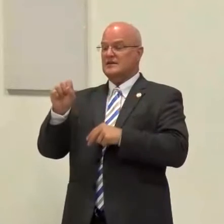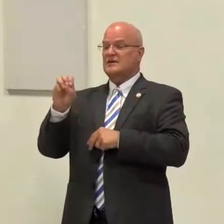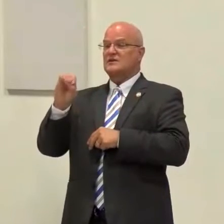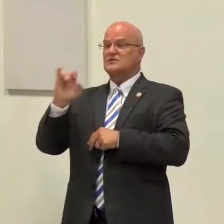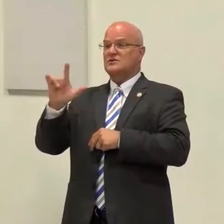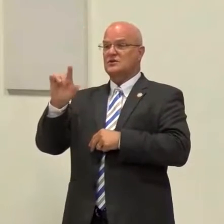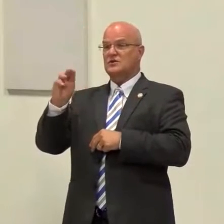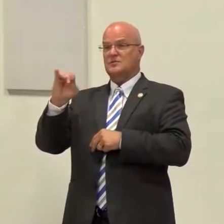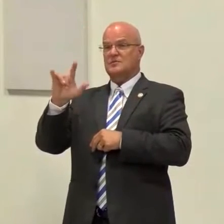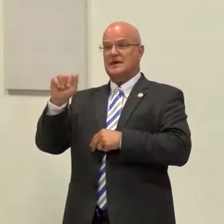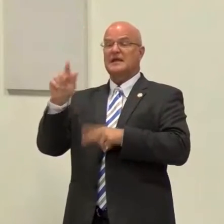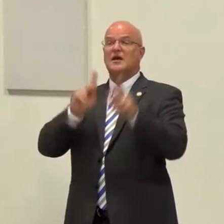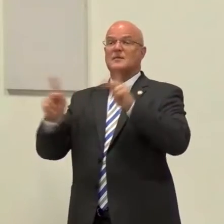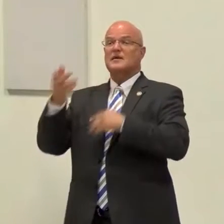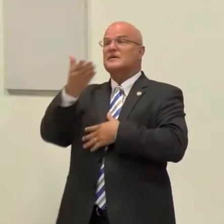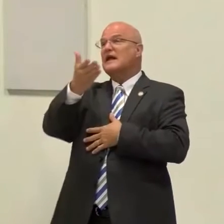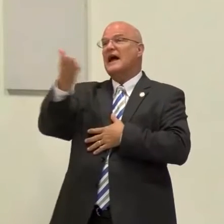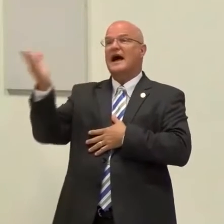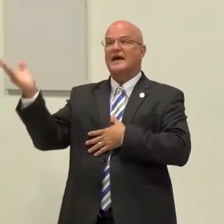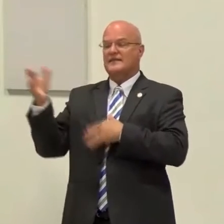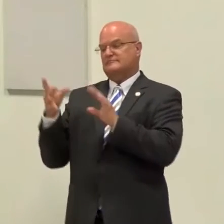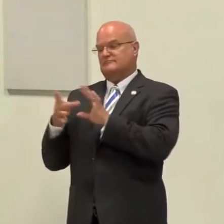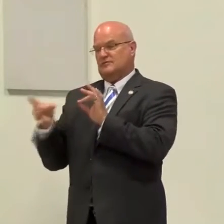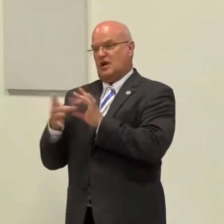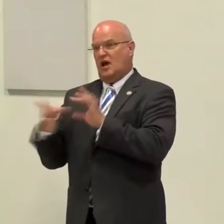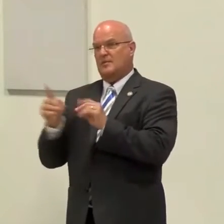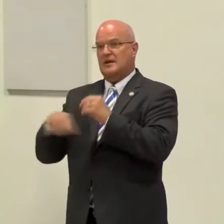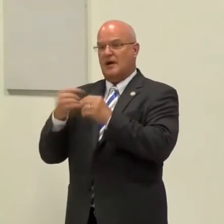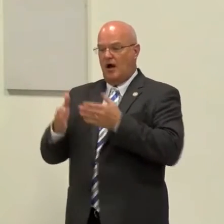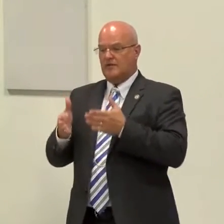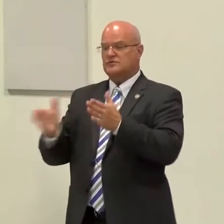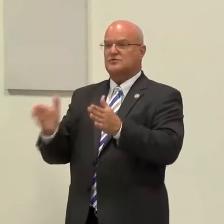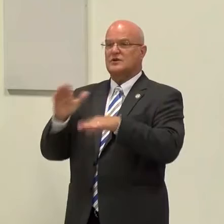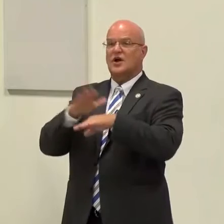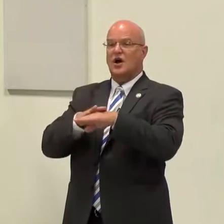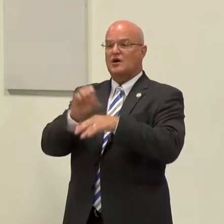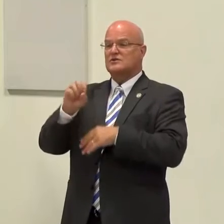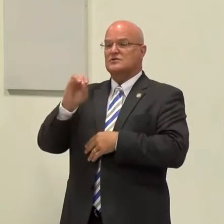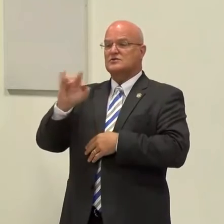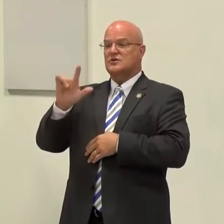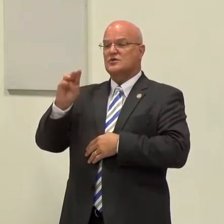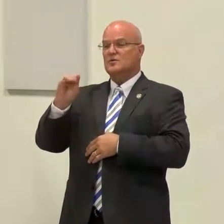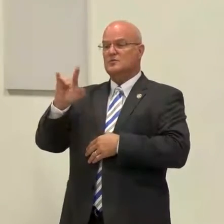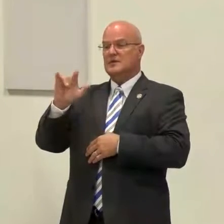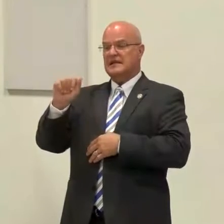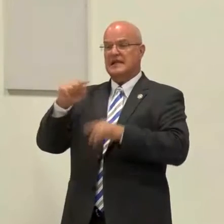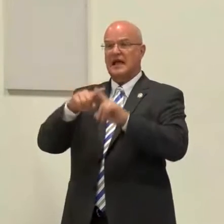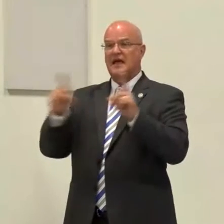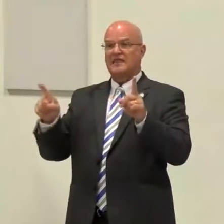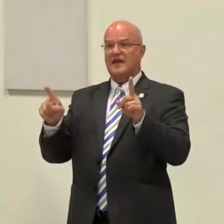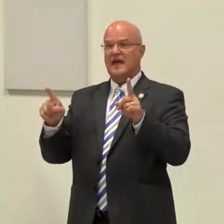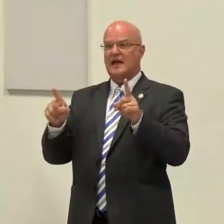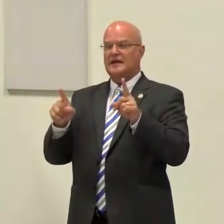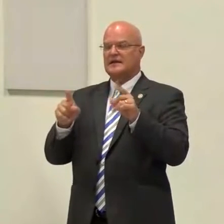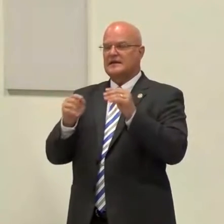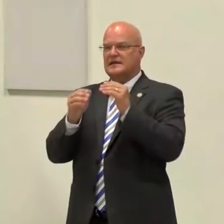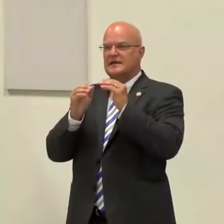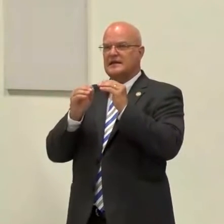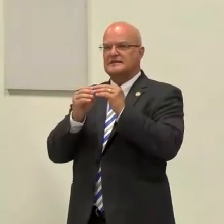media feed right now, there are people out there commenting on the street and on social media that it's a